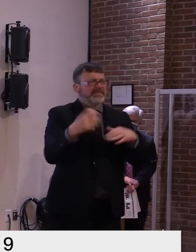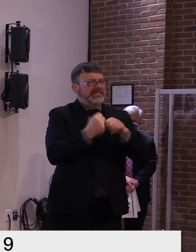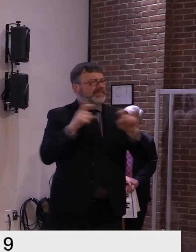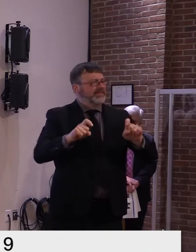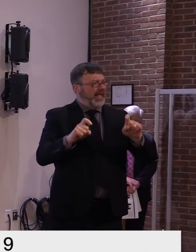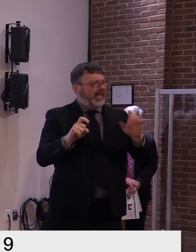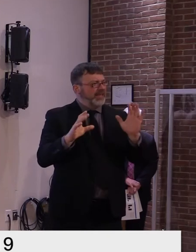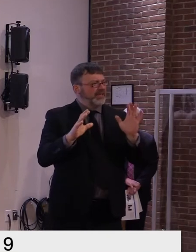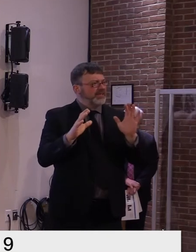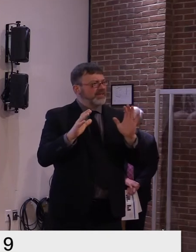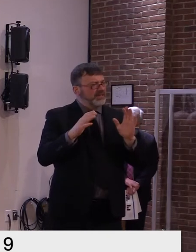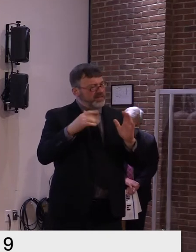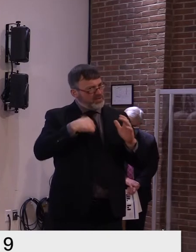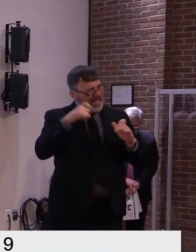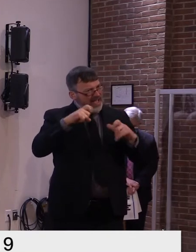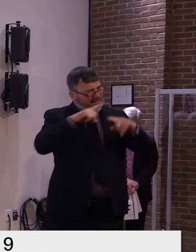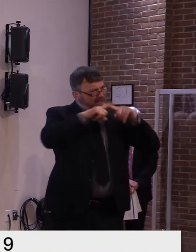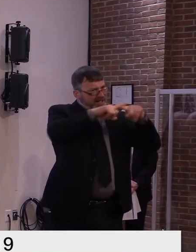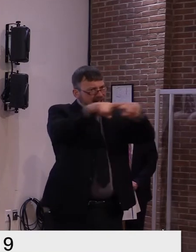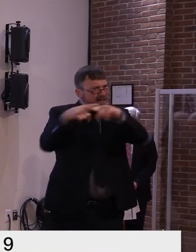to keep the virus from spreading.